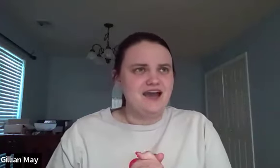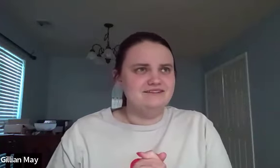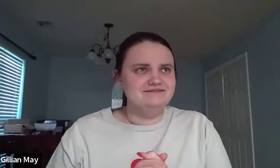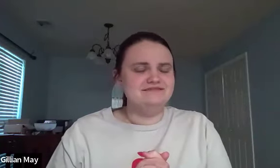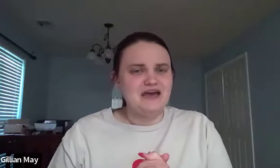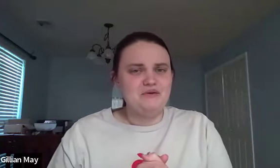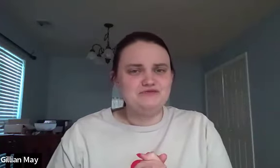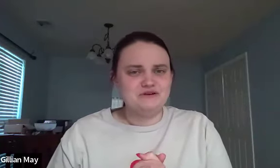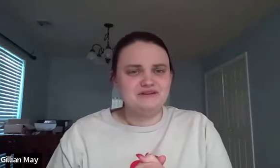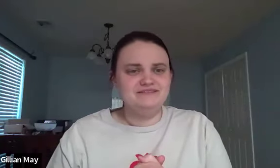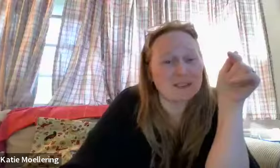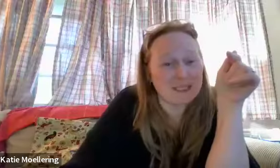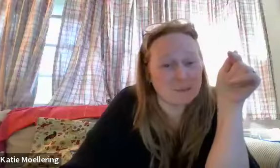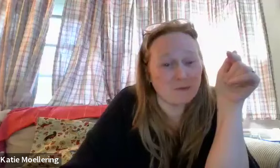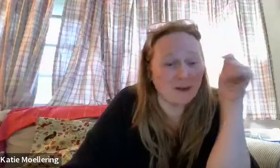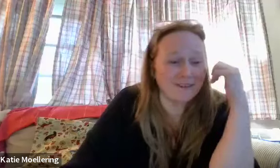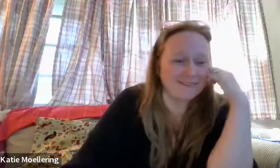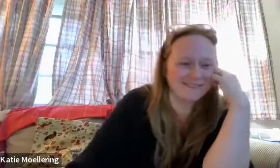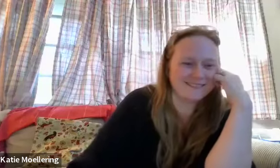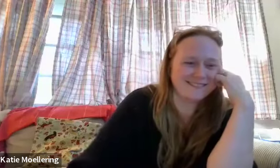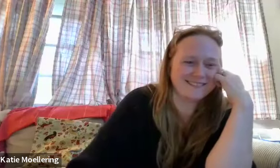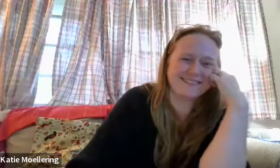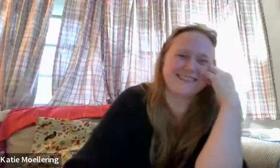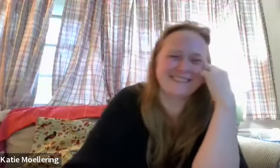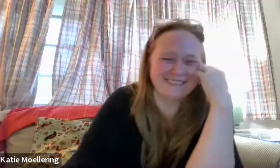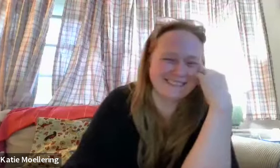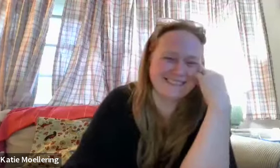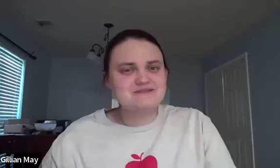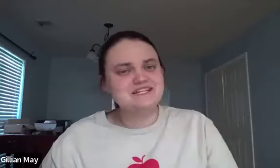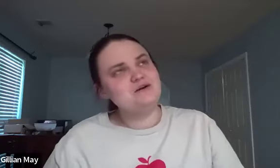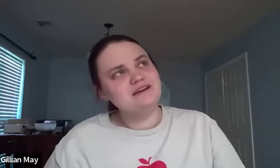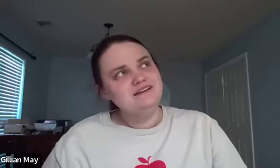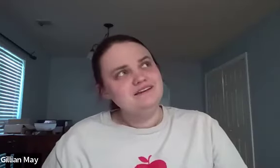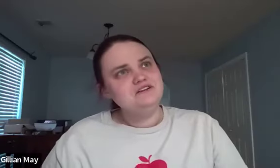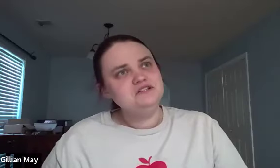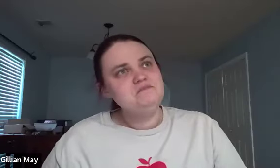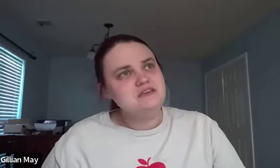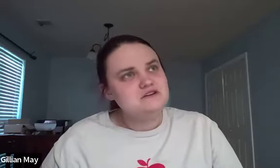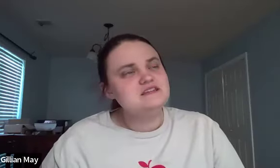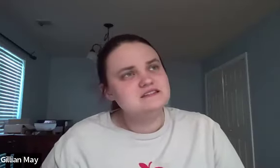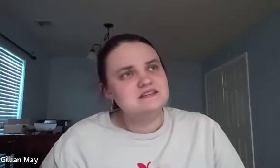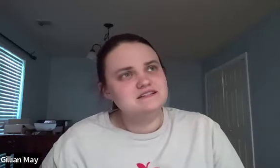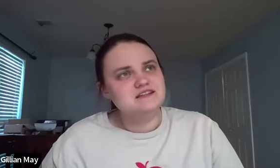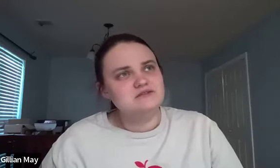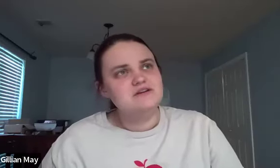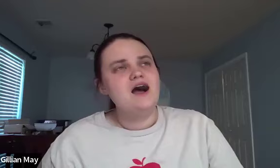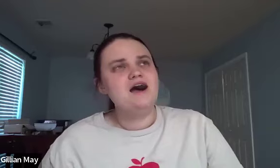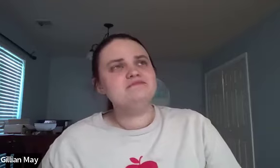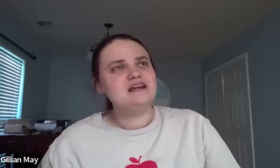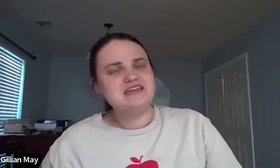Yeah, although I've said that to my kids before, right? But I'm just because I'm sitting here going, could that be used as a sentence though? But I